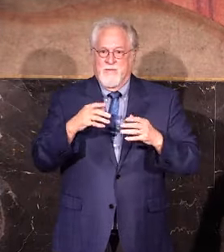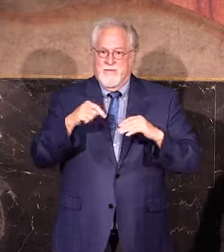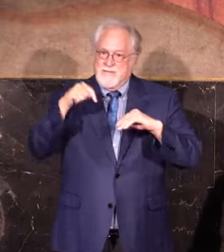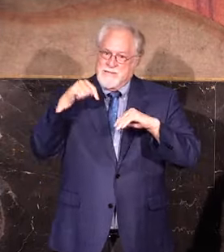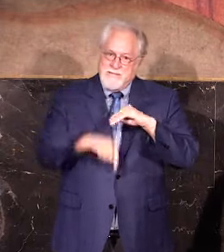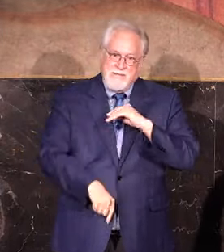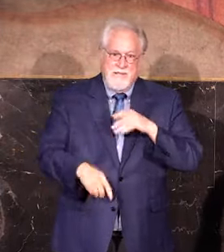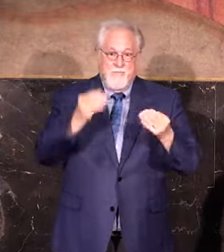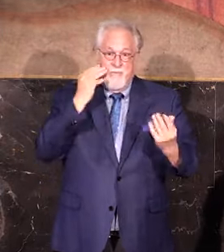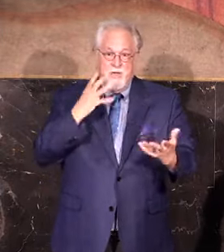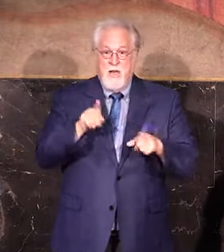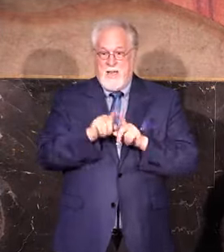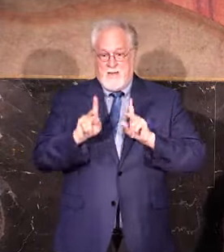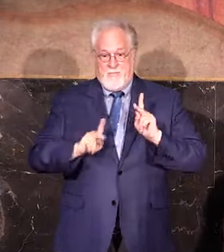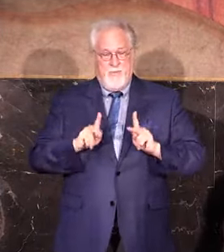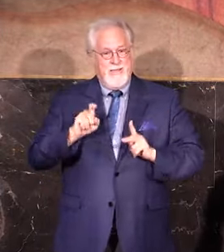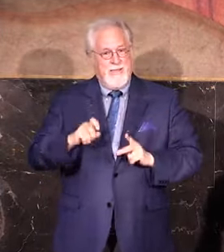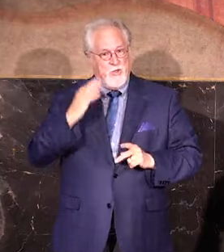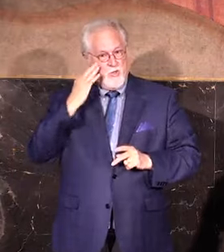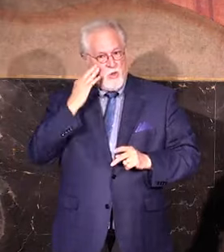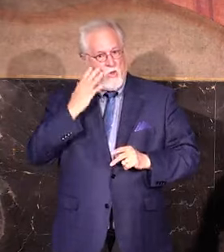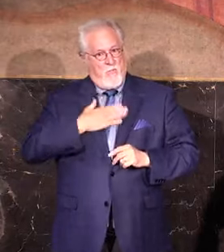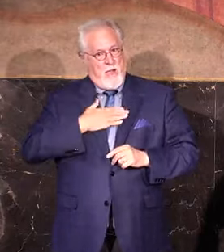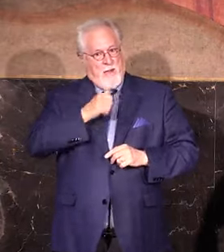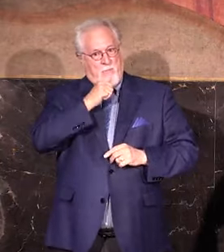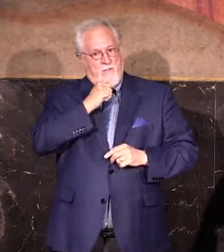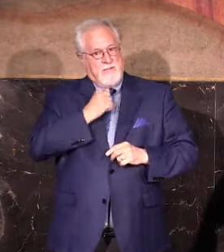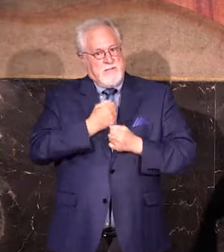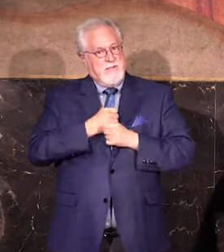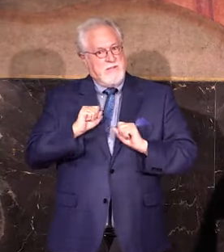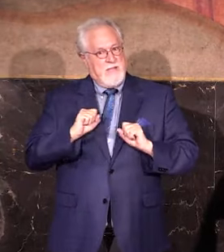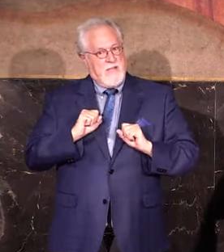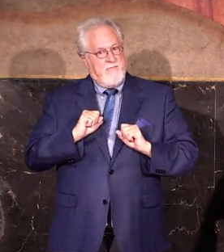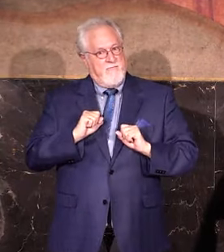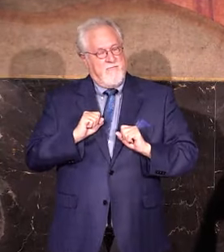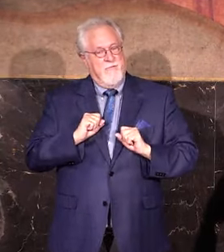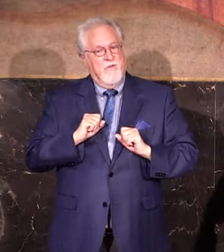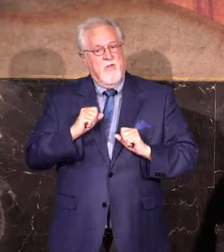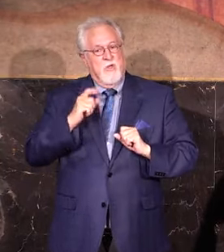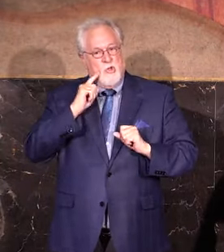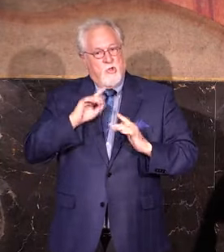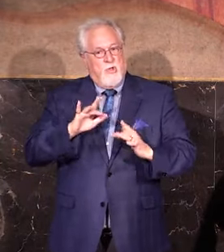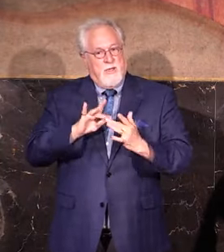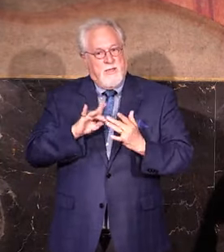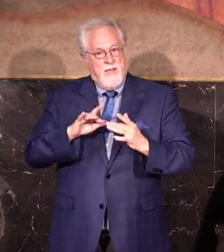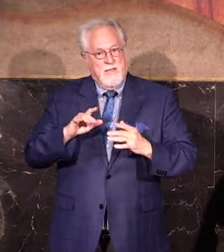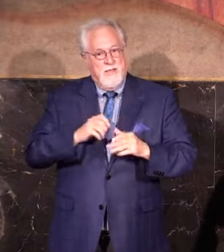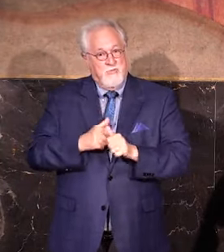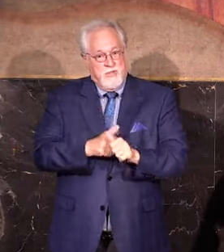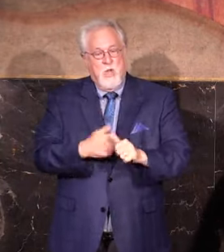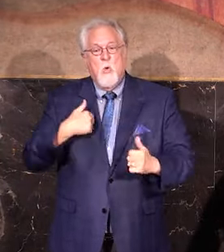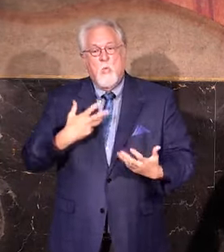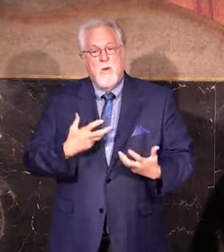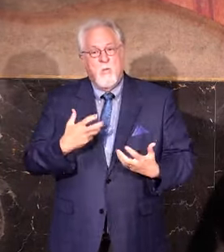because just like people need to know that their privacy is secured in our contact tracing system, we also